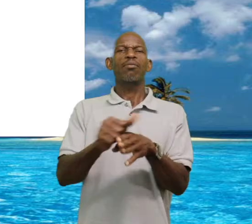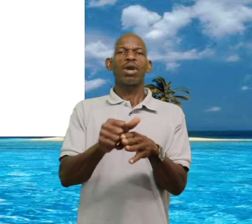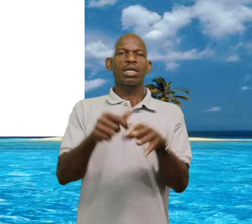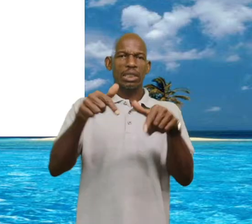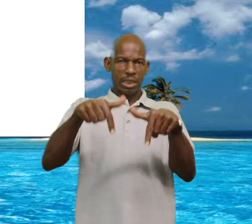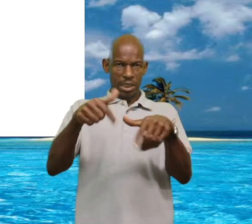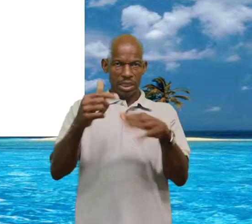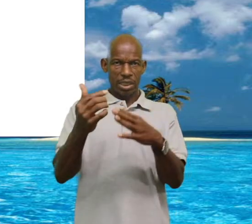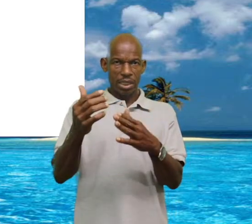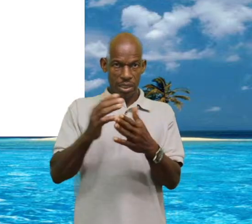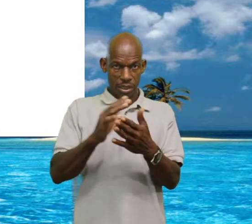plus verb